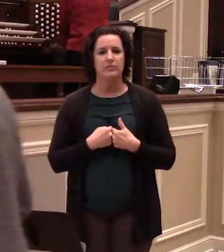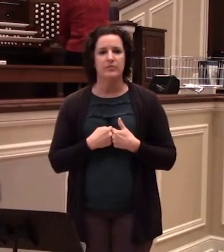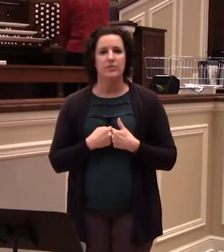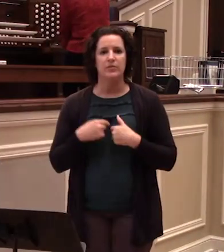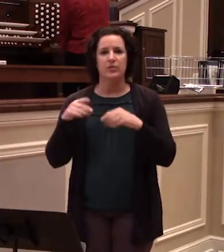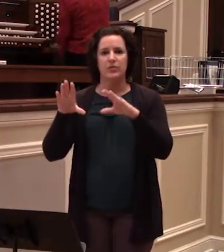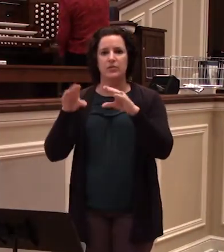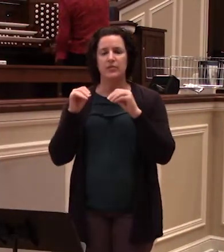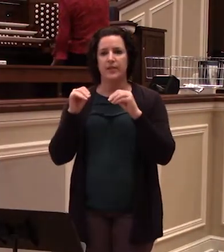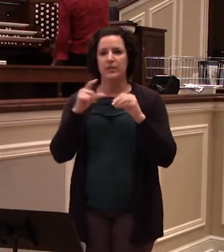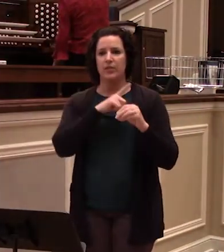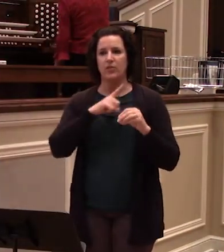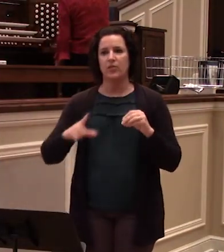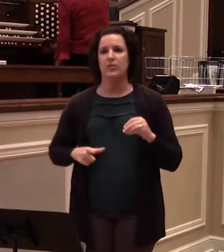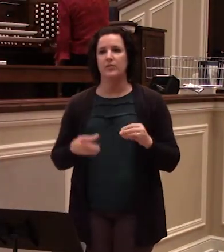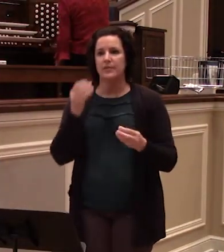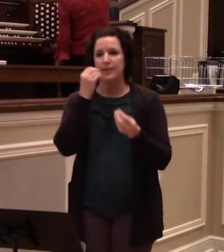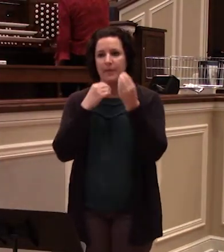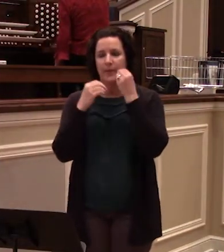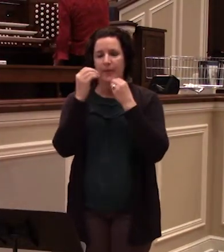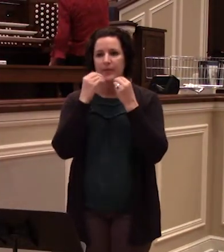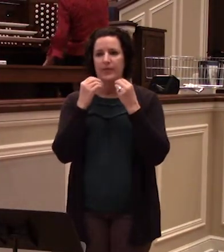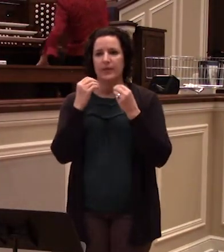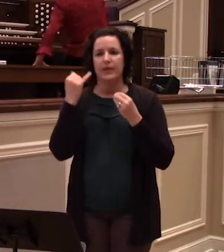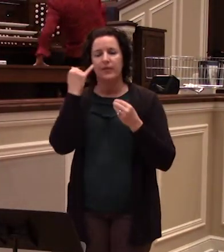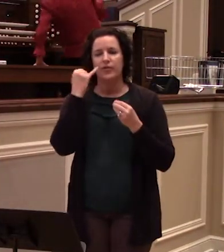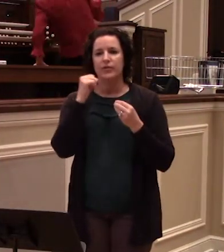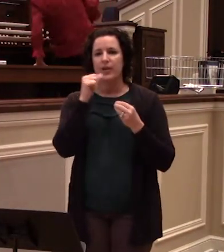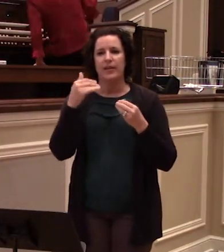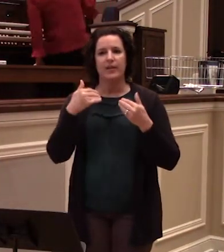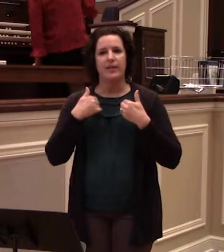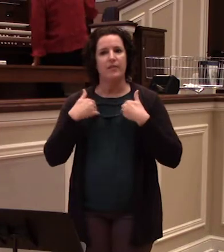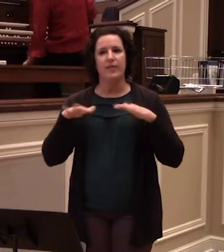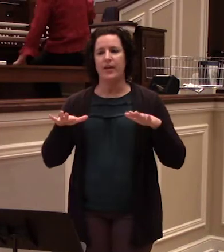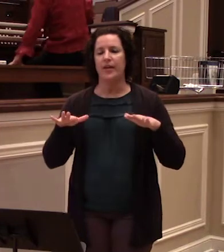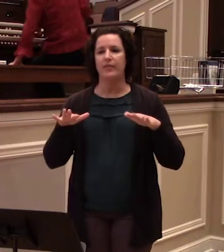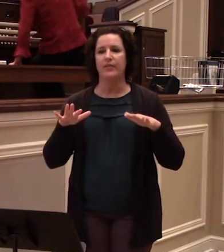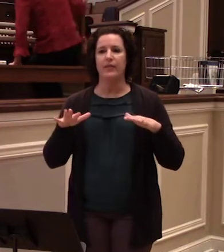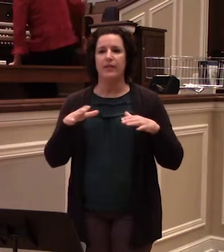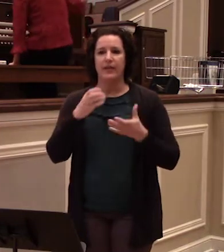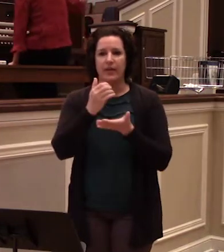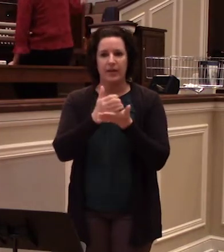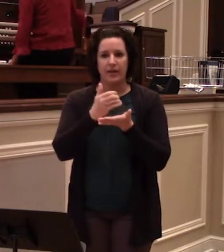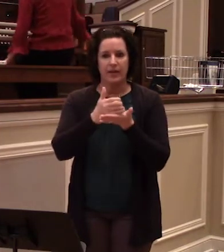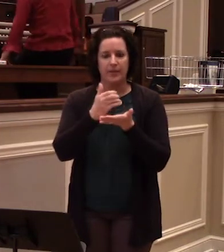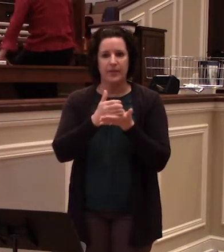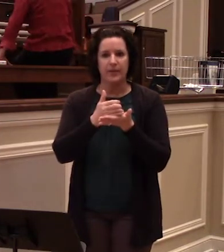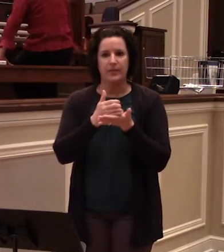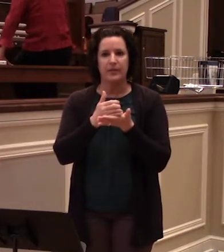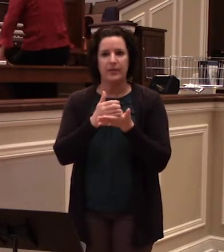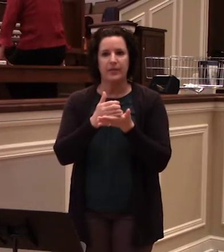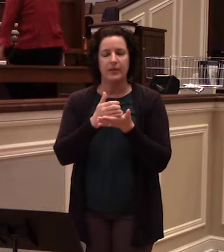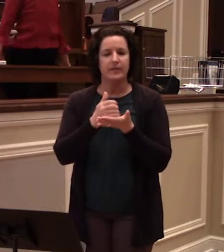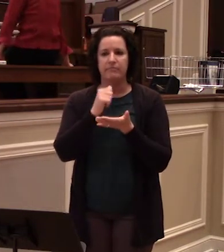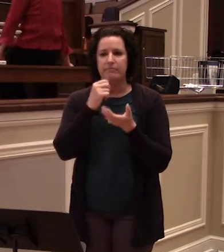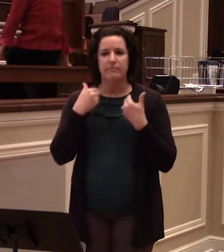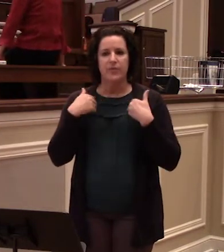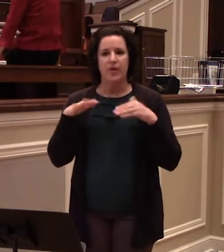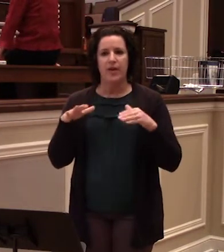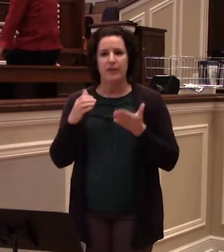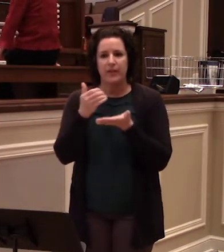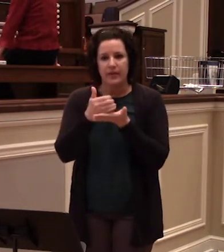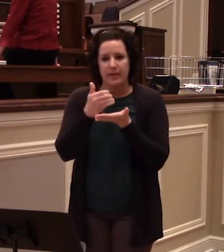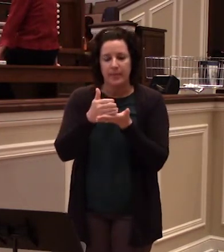to take the Lord's Supper. And so if you don't have one of these cups, everybody with your heads bowed and your eyes closed, but if you haven't gotten a